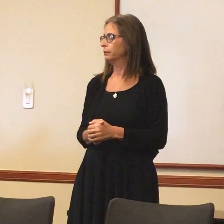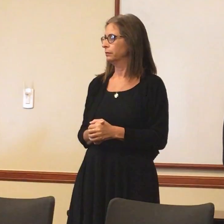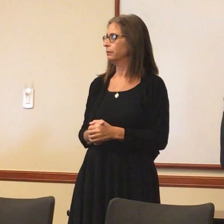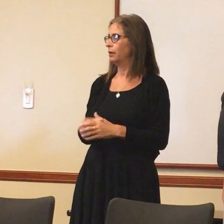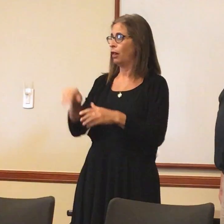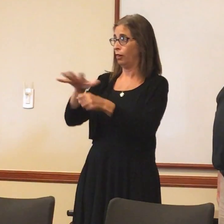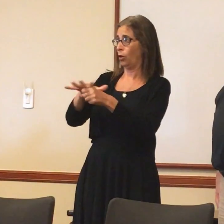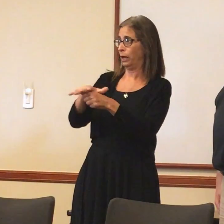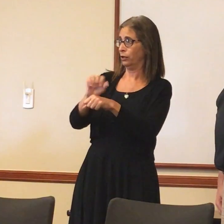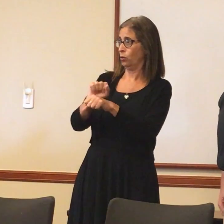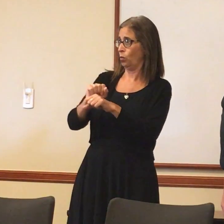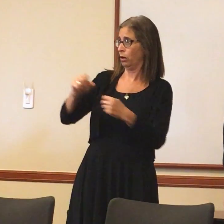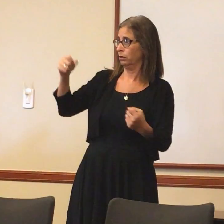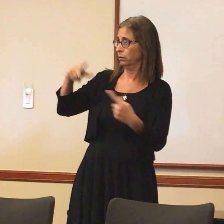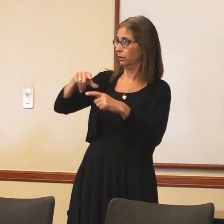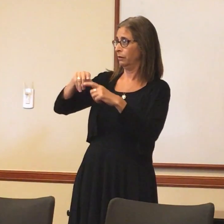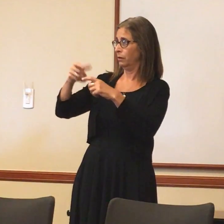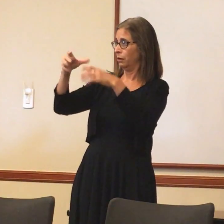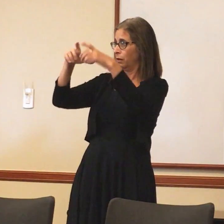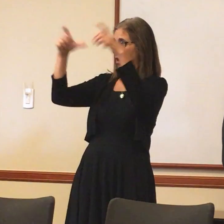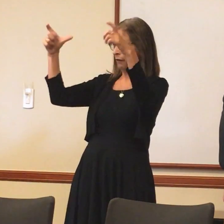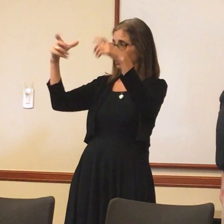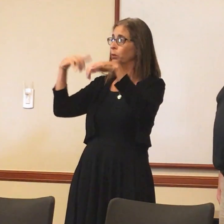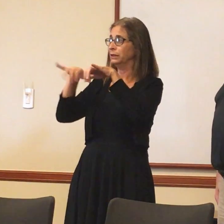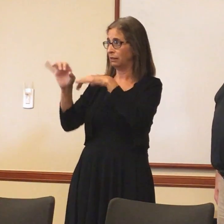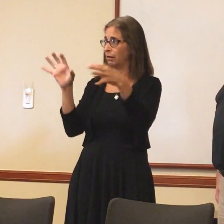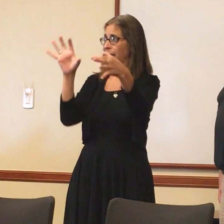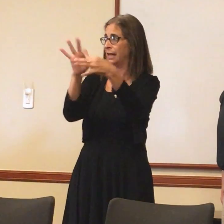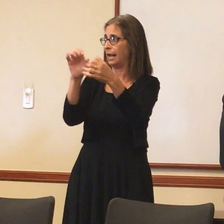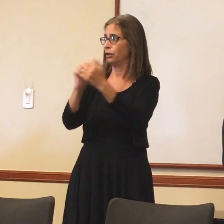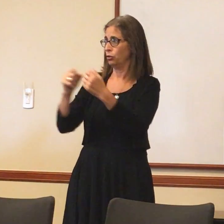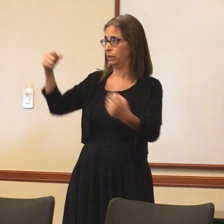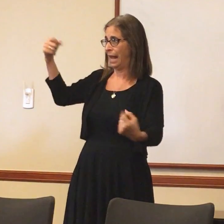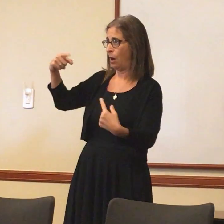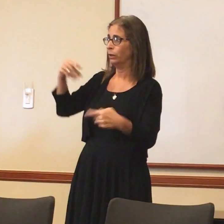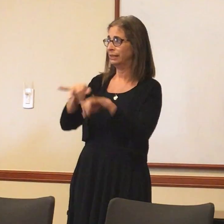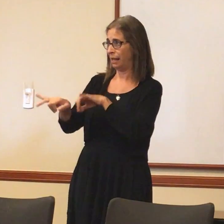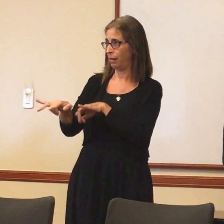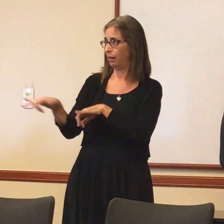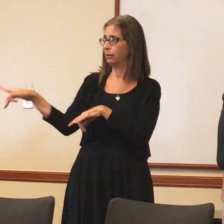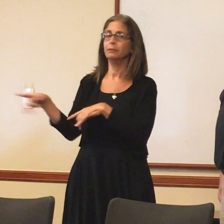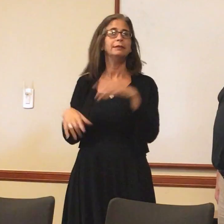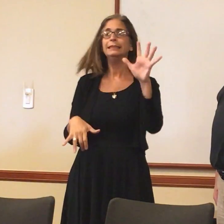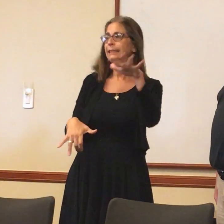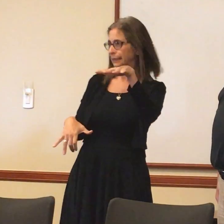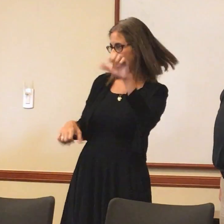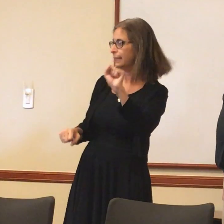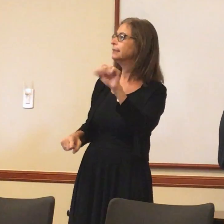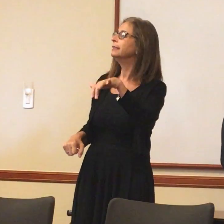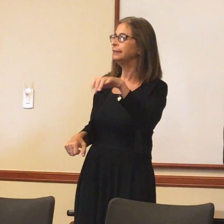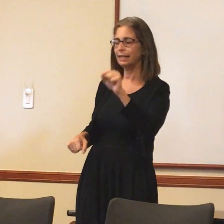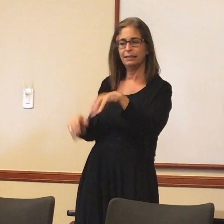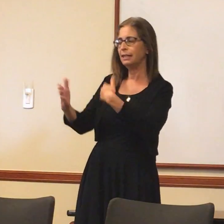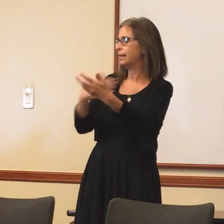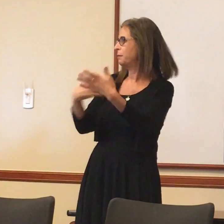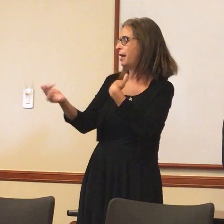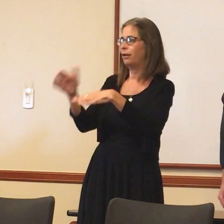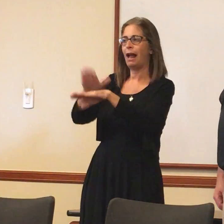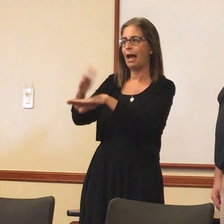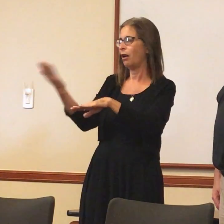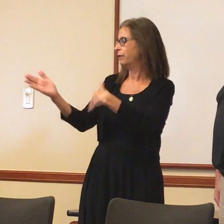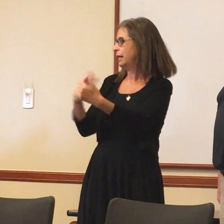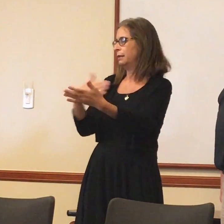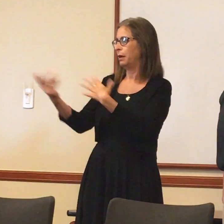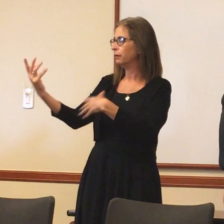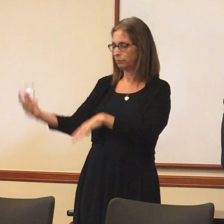Okay, so if the location is off, it'll still connect to some kind of cell tower, Yes. regardless if the settings on or off. Okay,